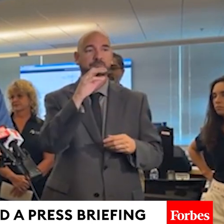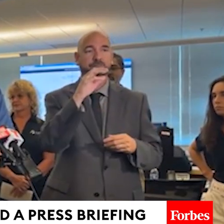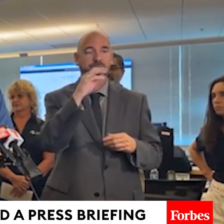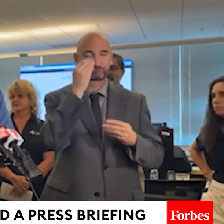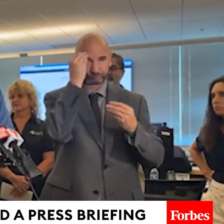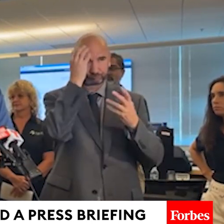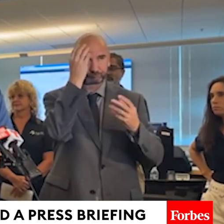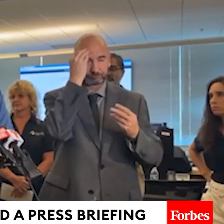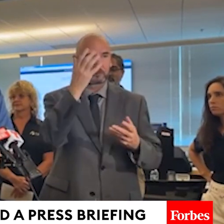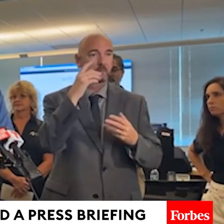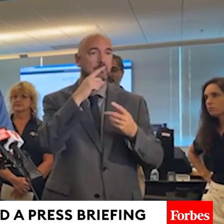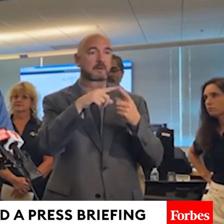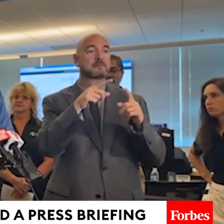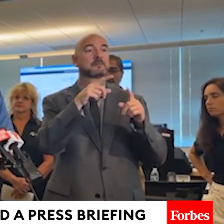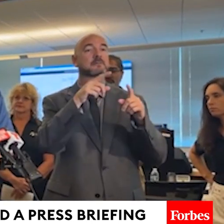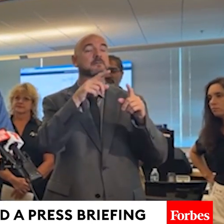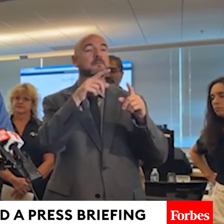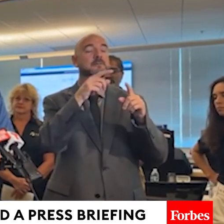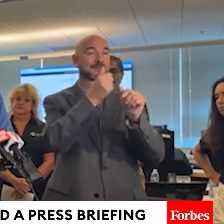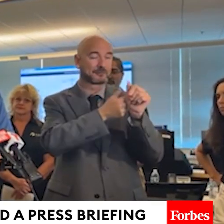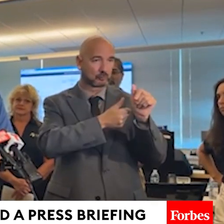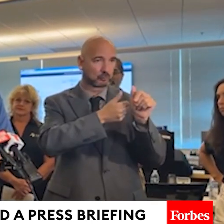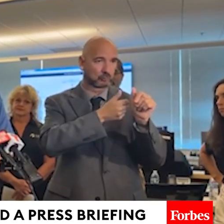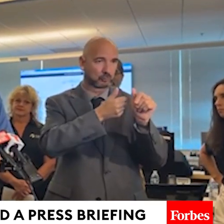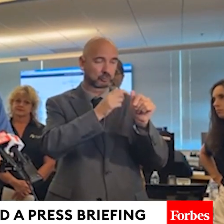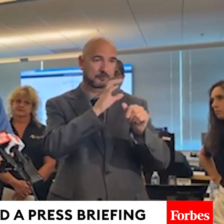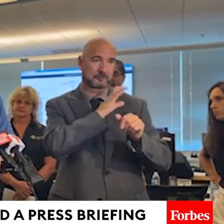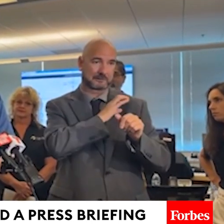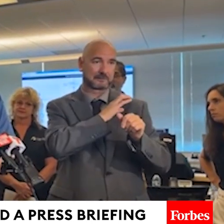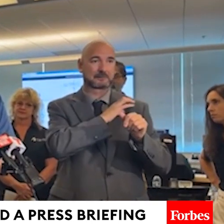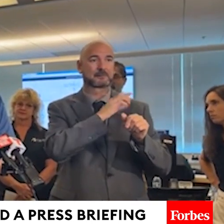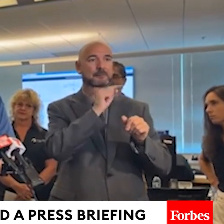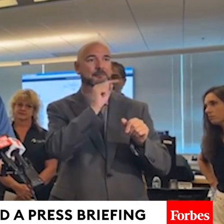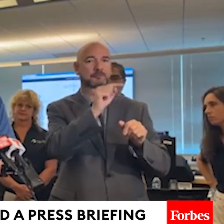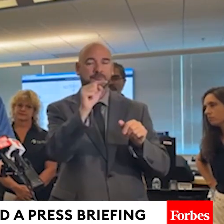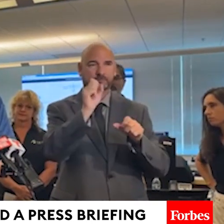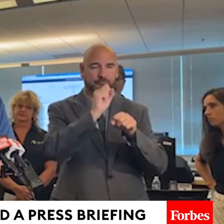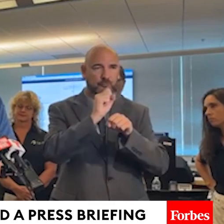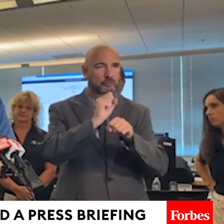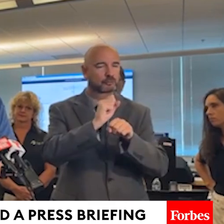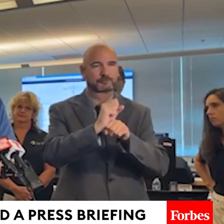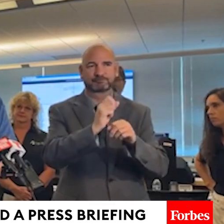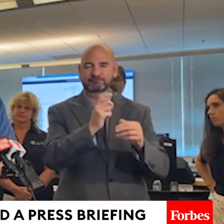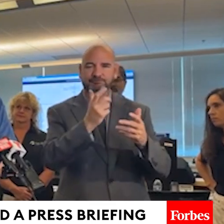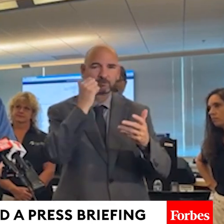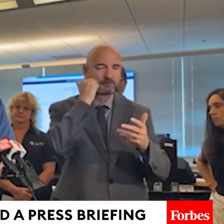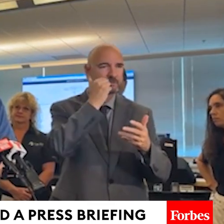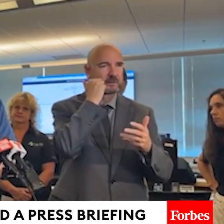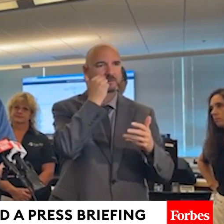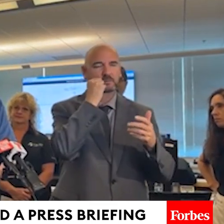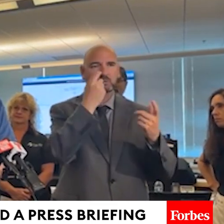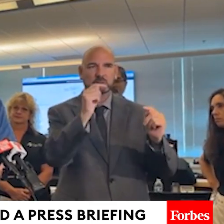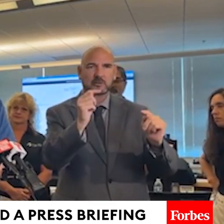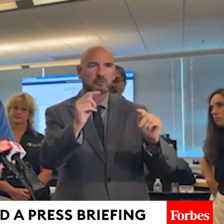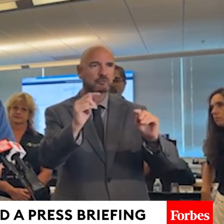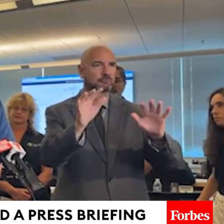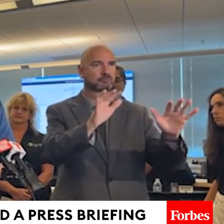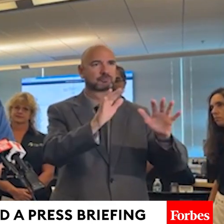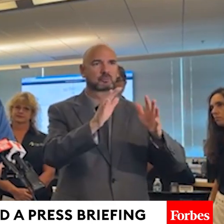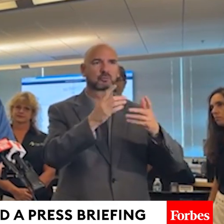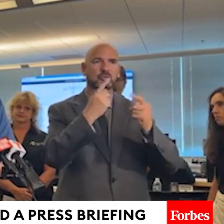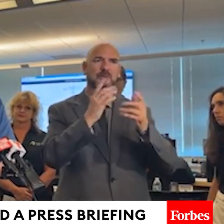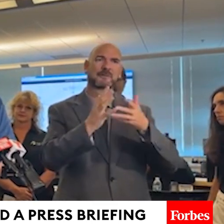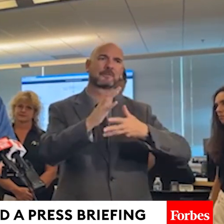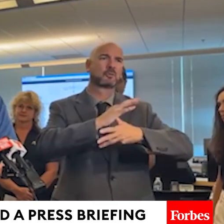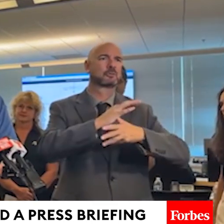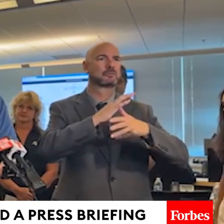every single one of the Tampa Police Department officers are still working every single day. And you can imagine it's next to impossible to cover